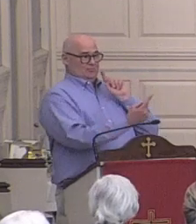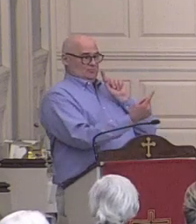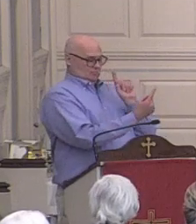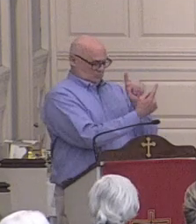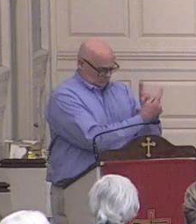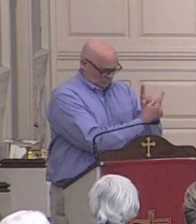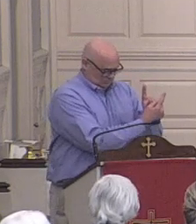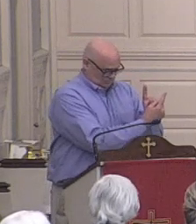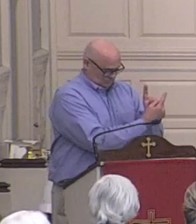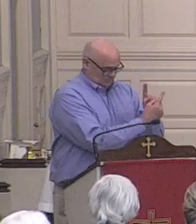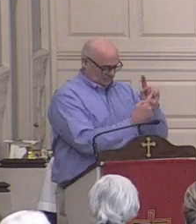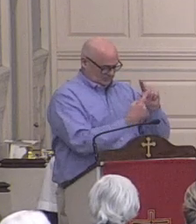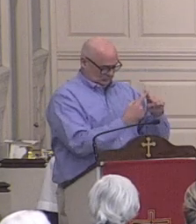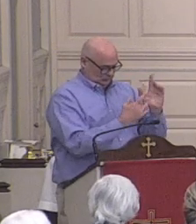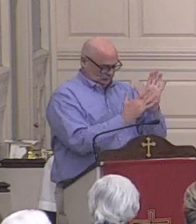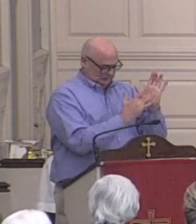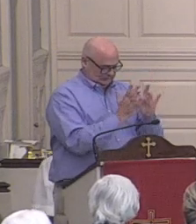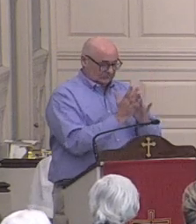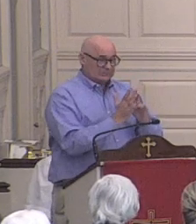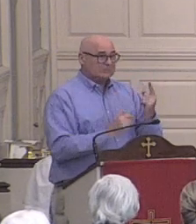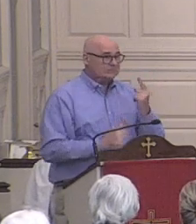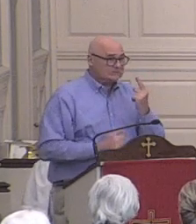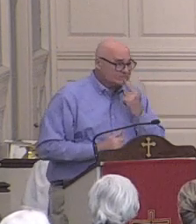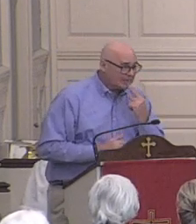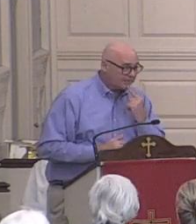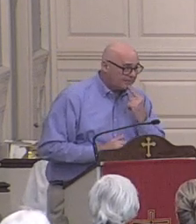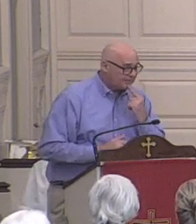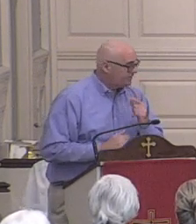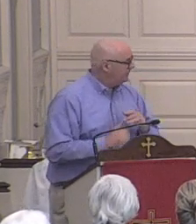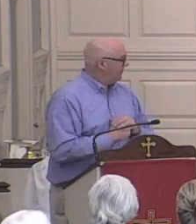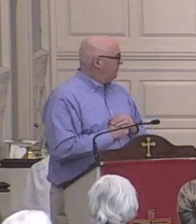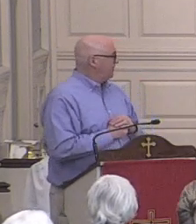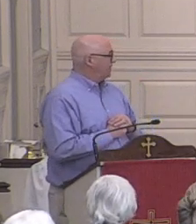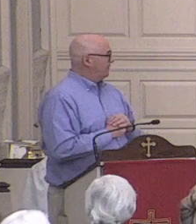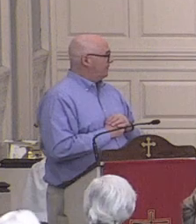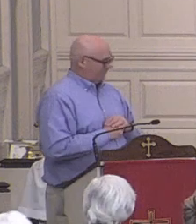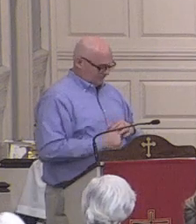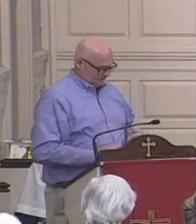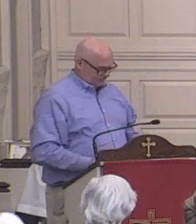He came and immediately went over to him and said,